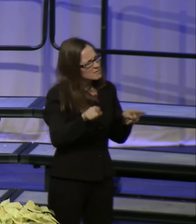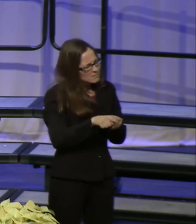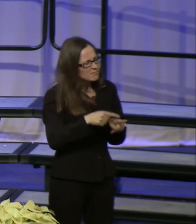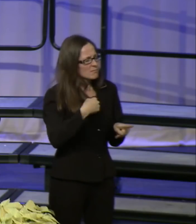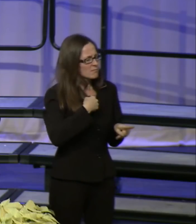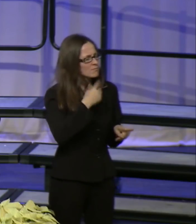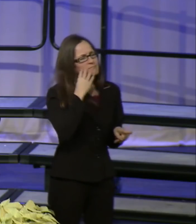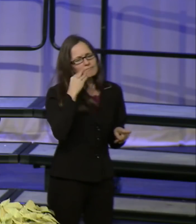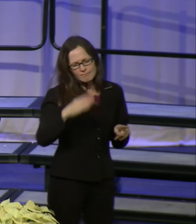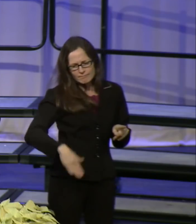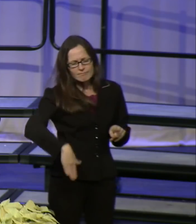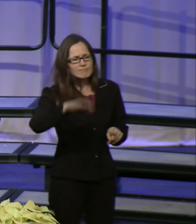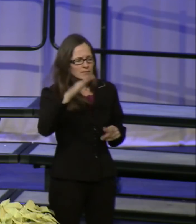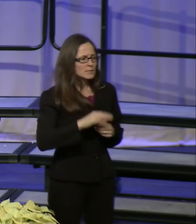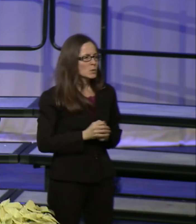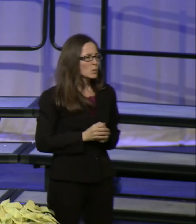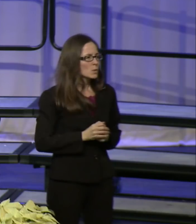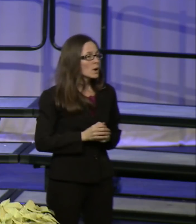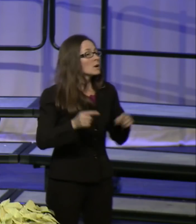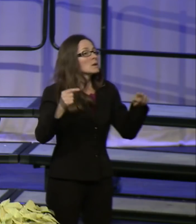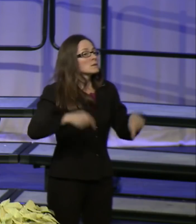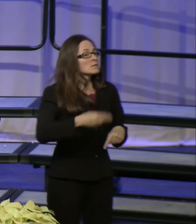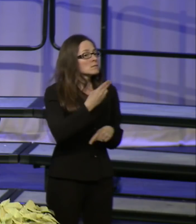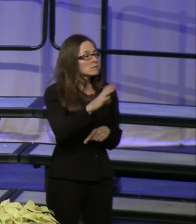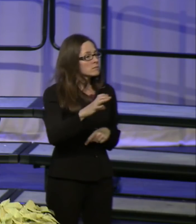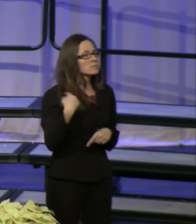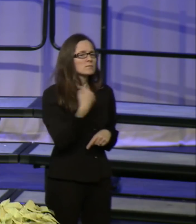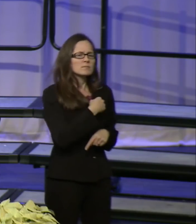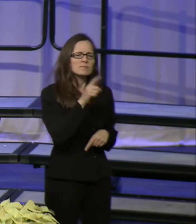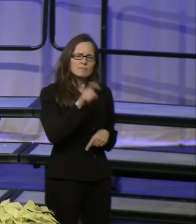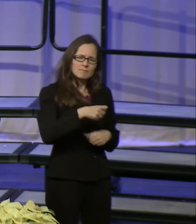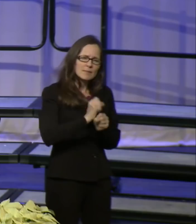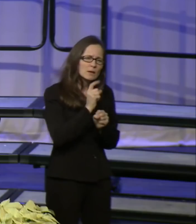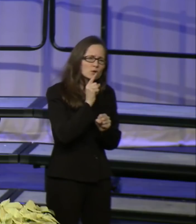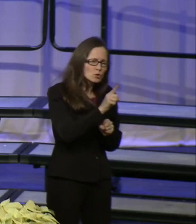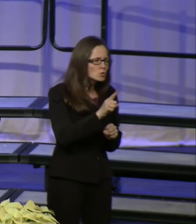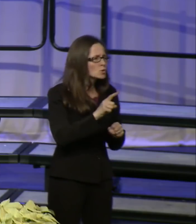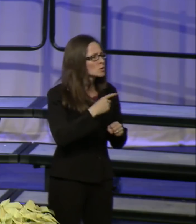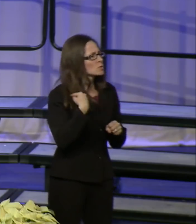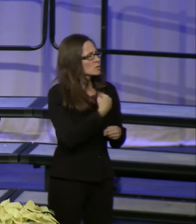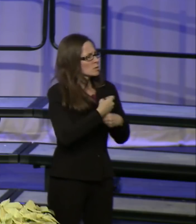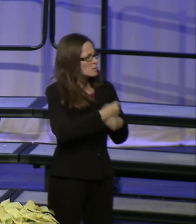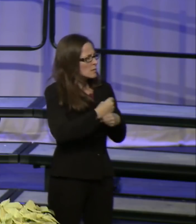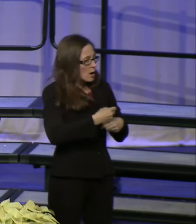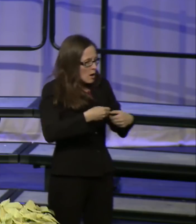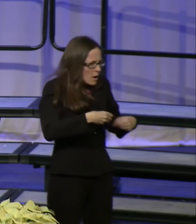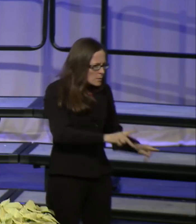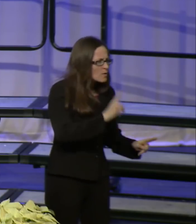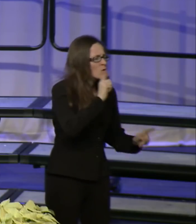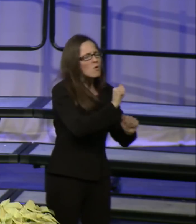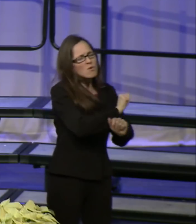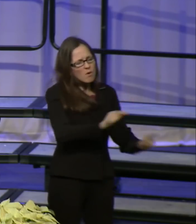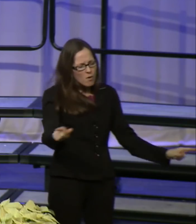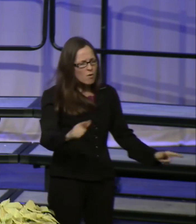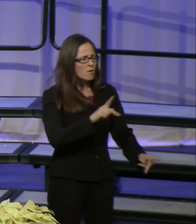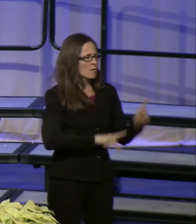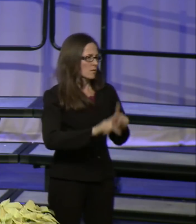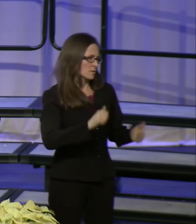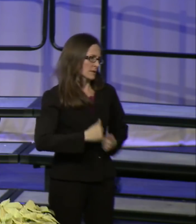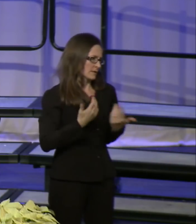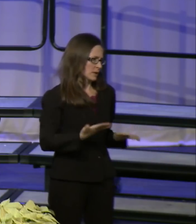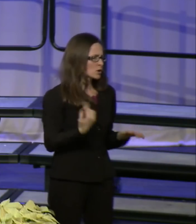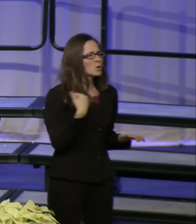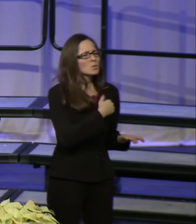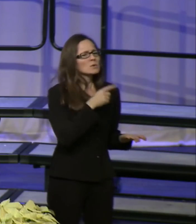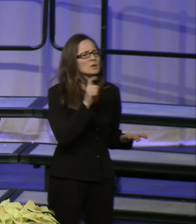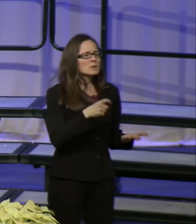must ensure that we are creating opportunity for all our residents. We need a renewed commitment to our public